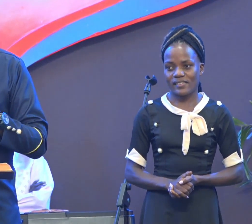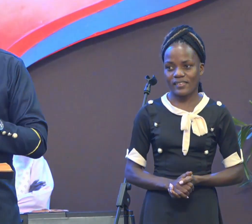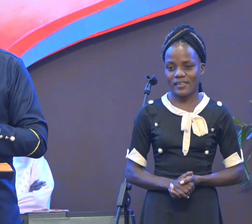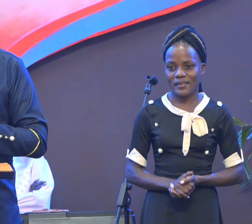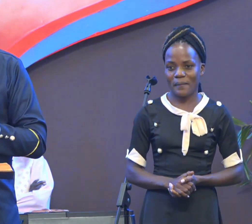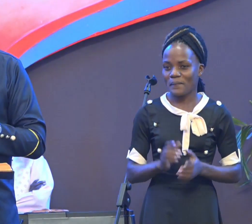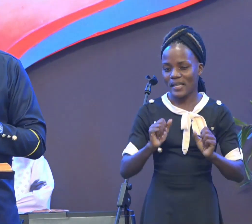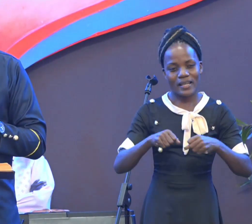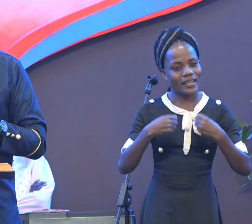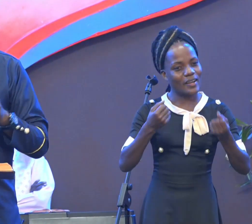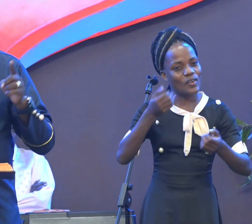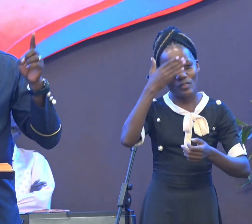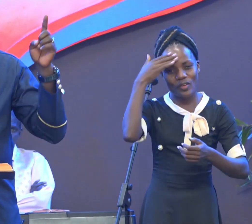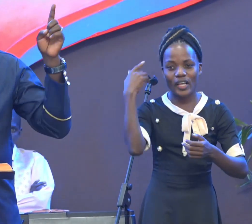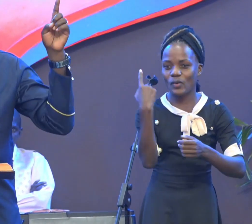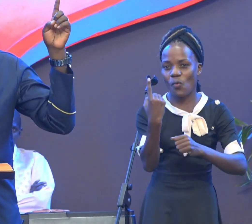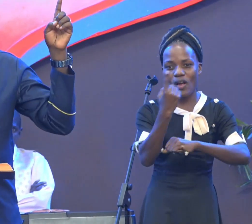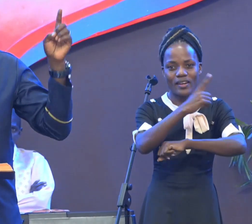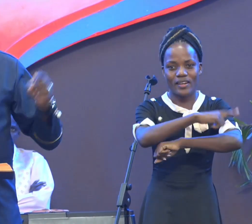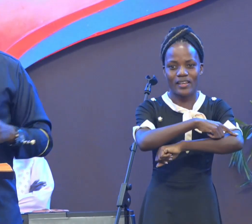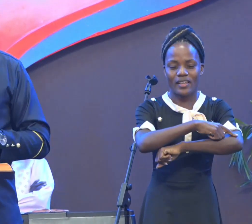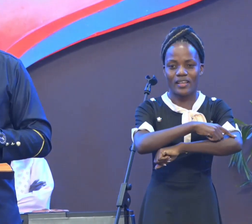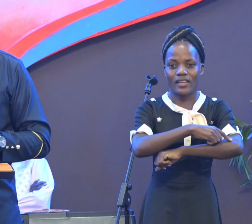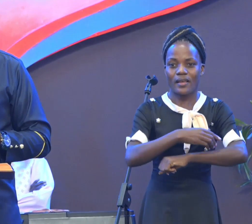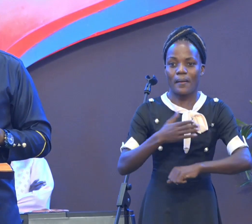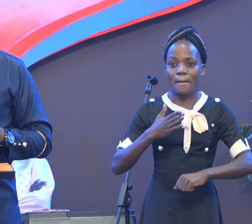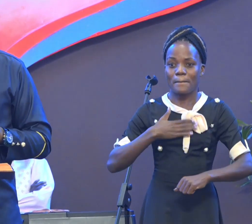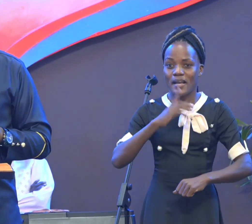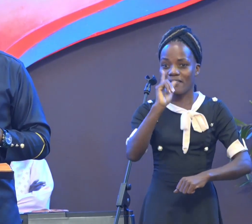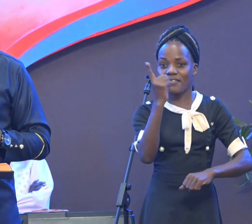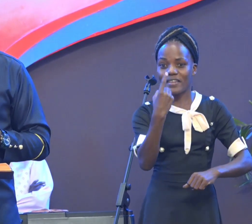Sigenda kwera bila. I will never forget. The